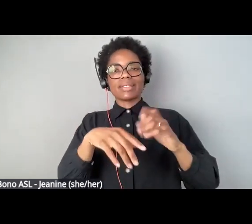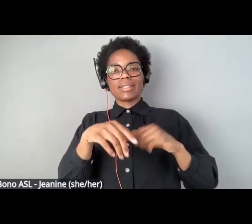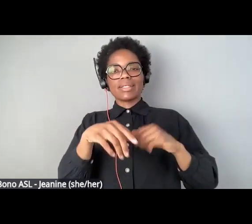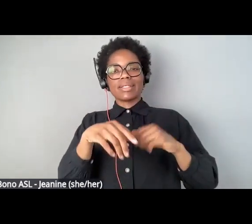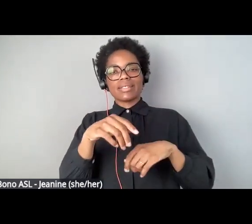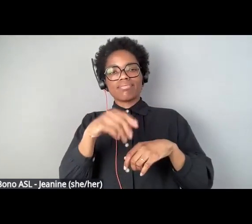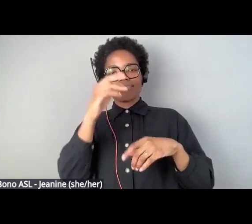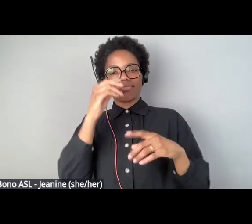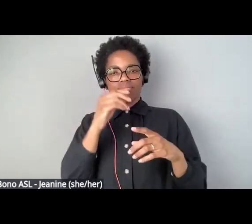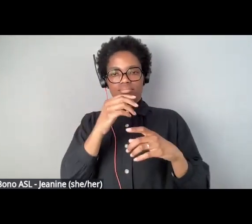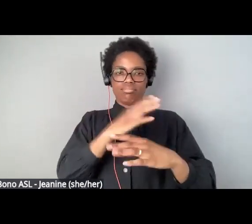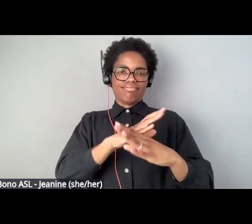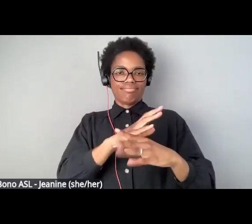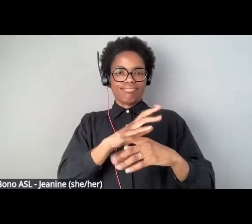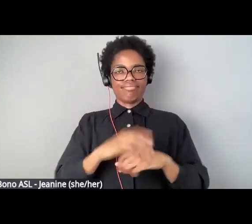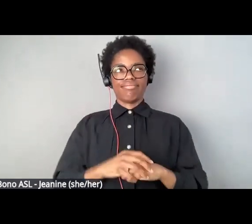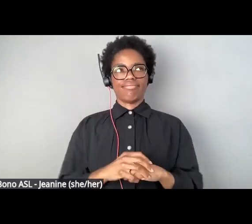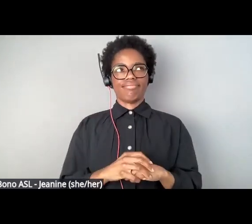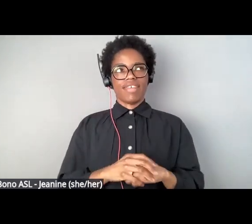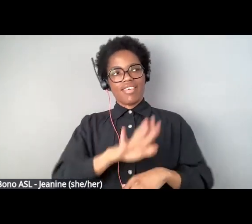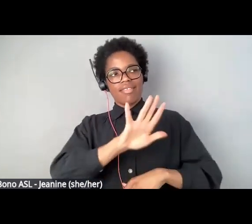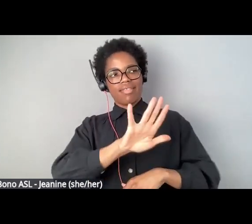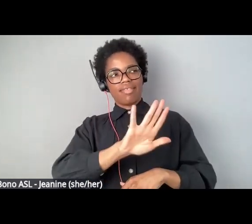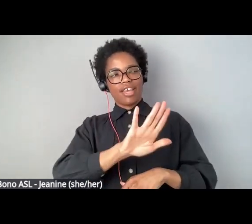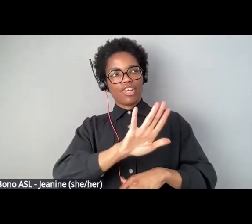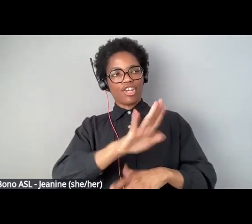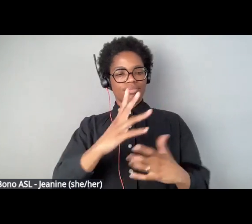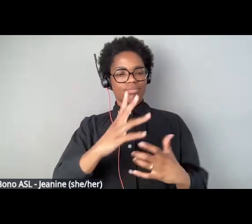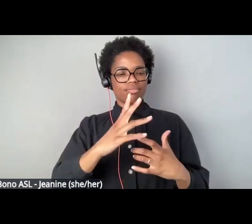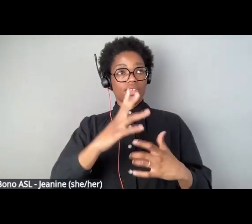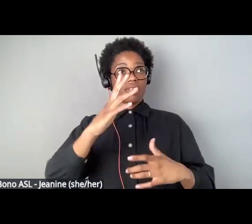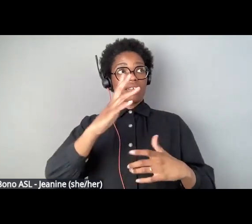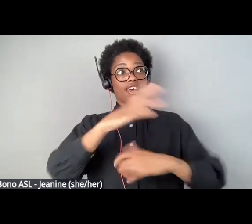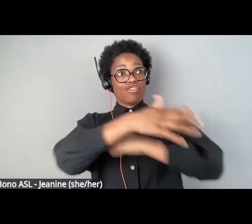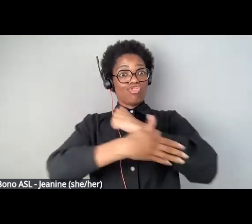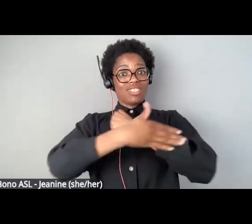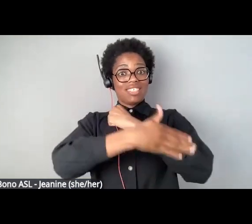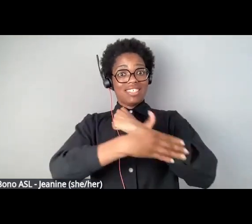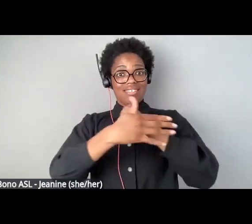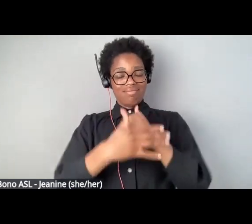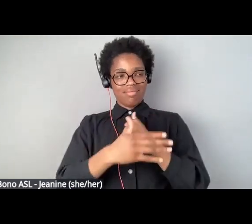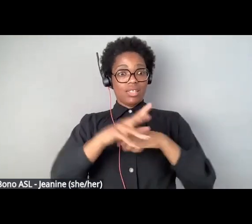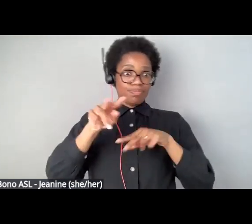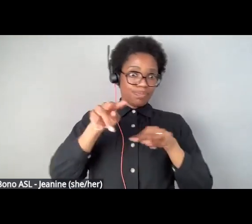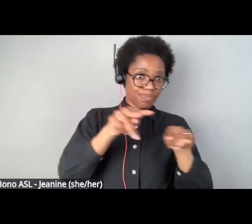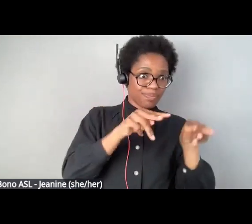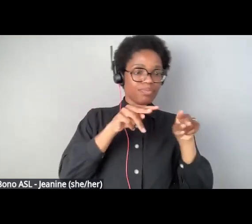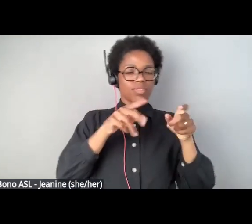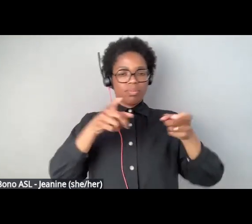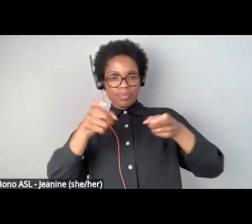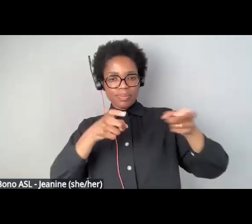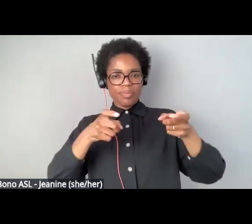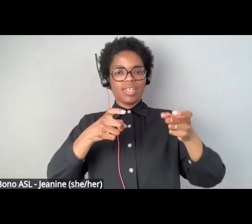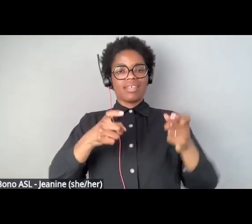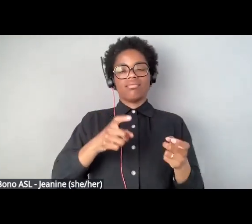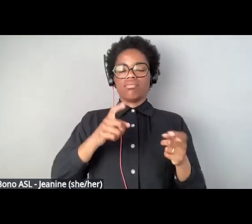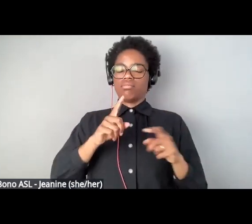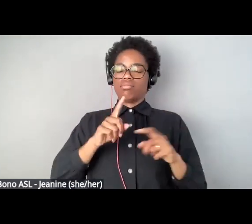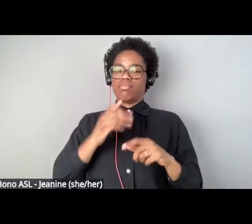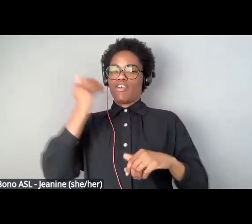and those are like bigger investments in some ways, either financially or just in the time of like setting up a password